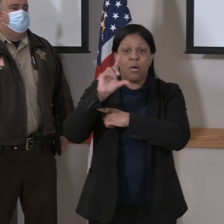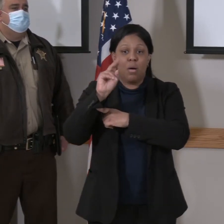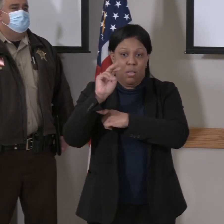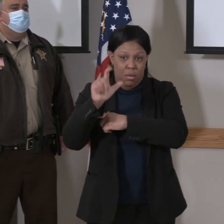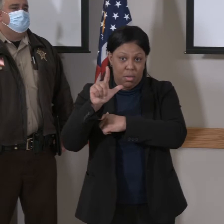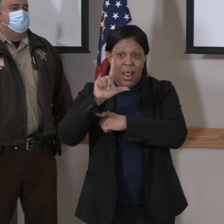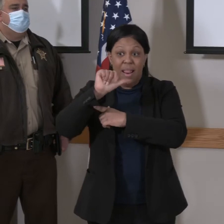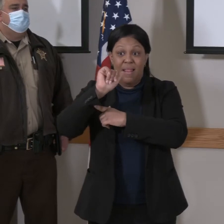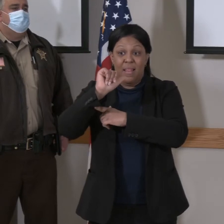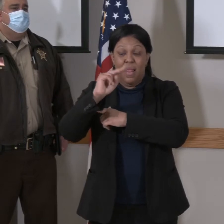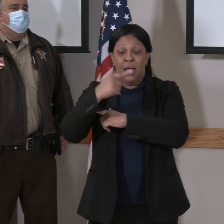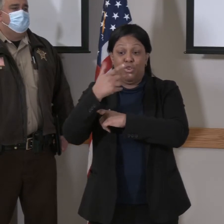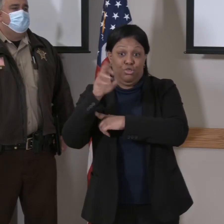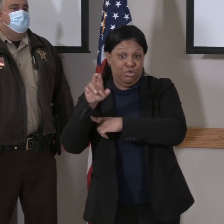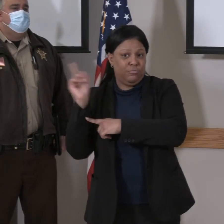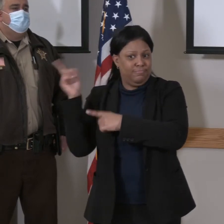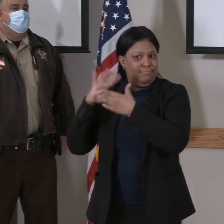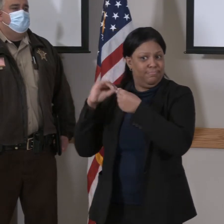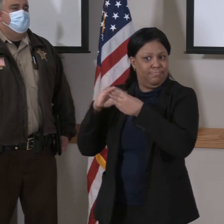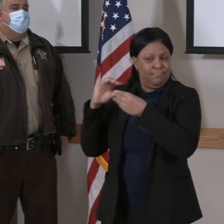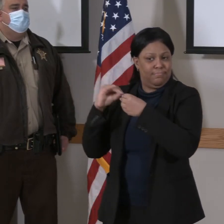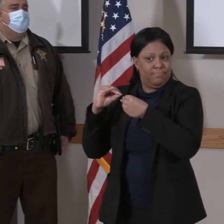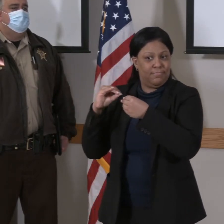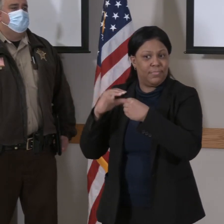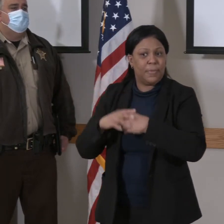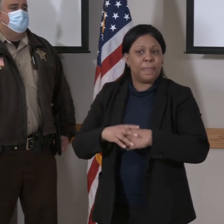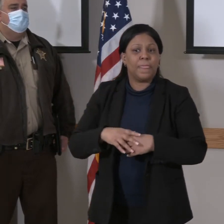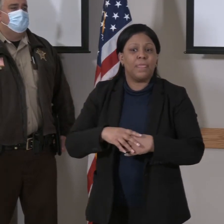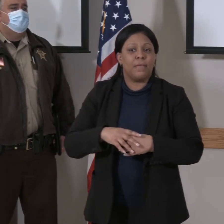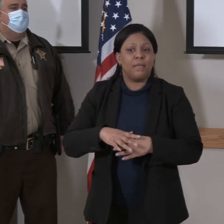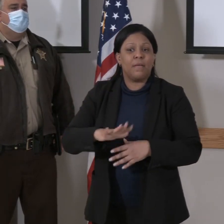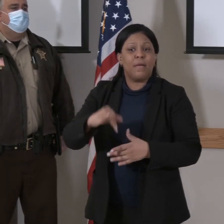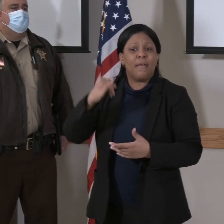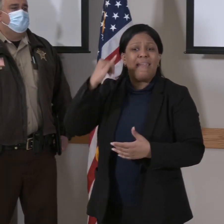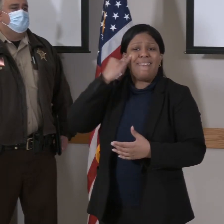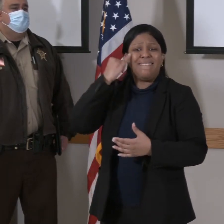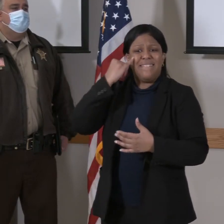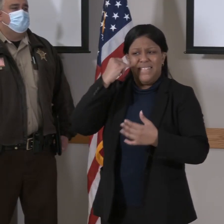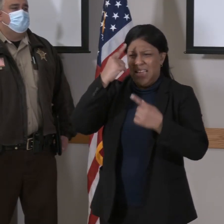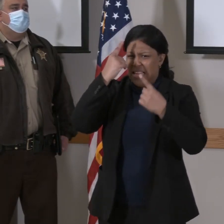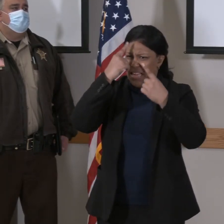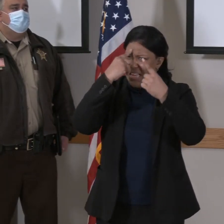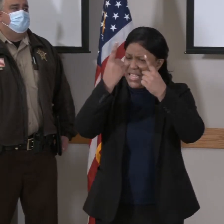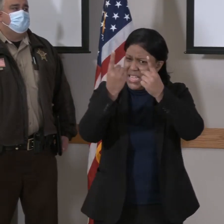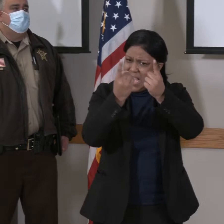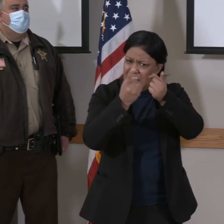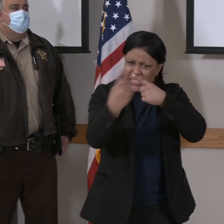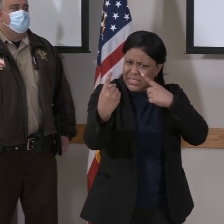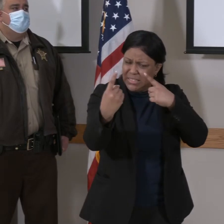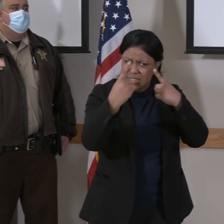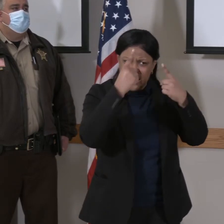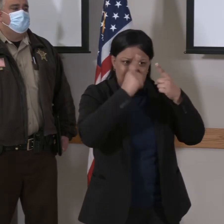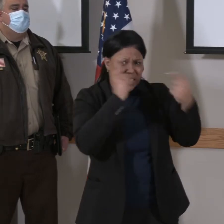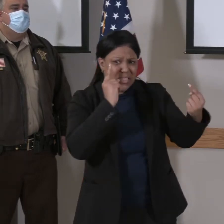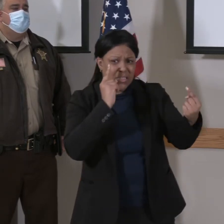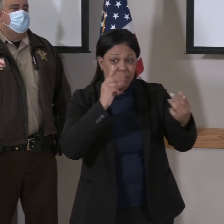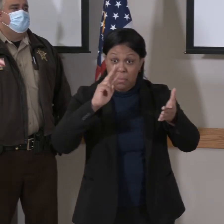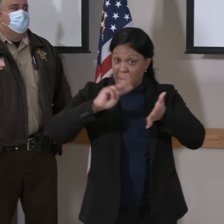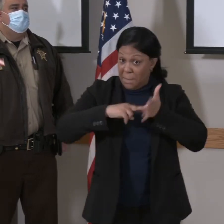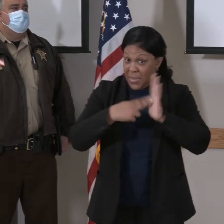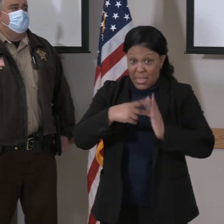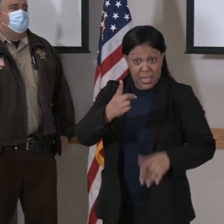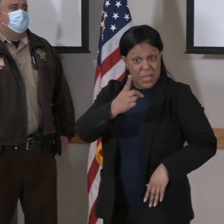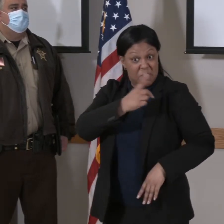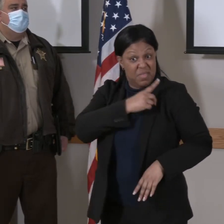disagreement over how to go forward, would it be up to Minneapolis in the end? Ultimately, if it's action is in